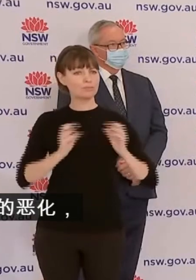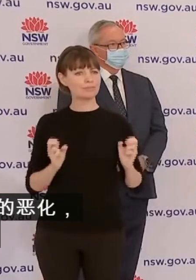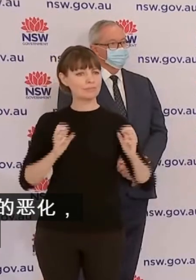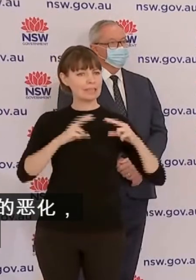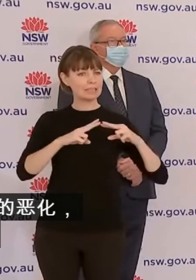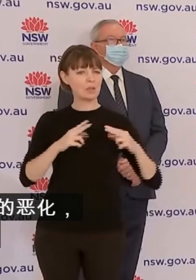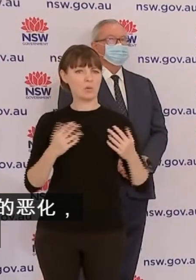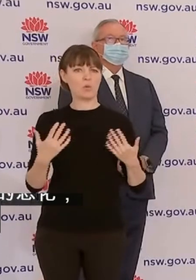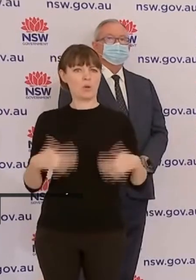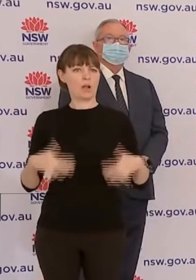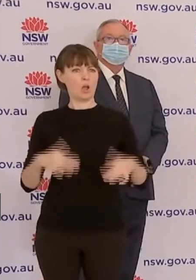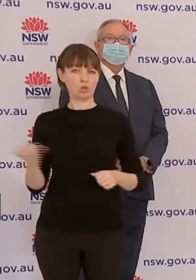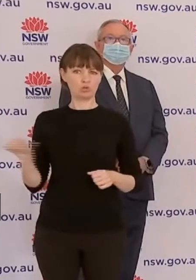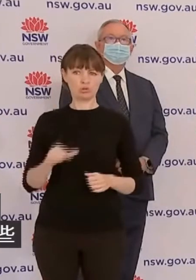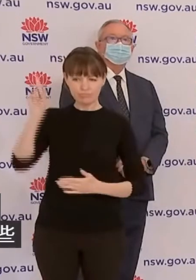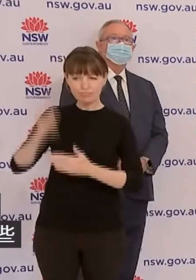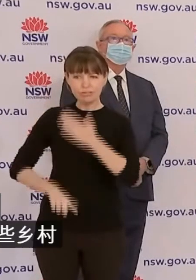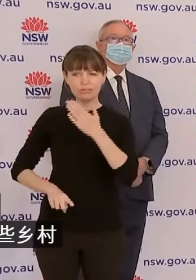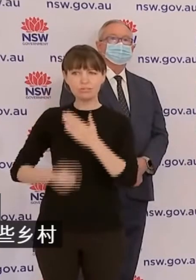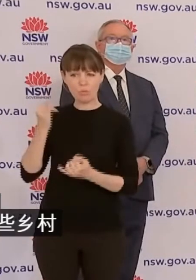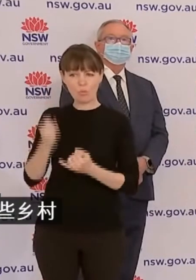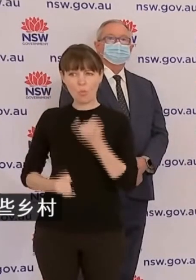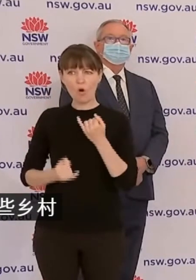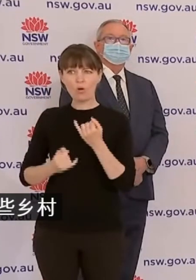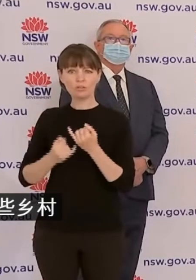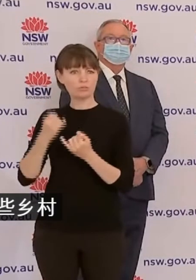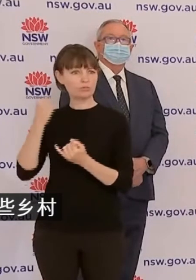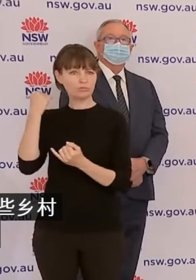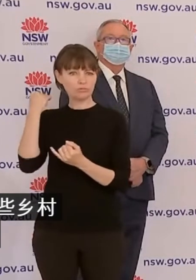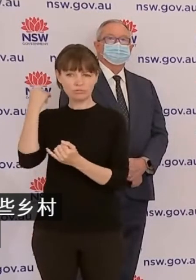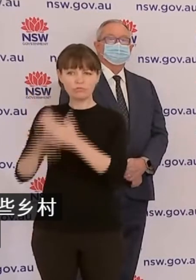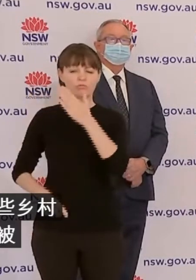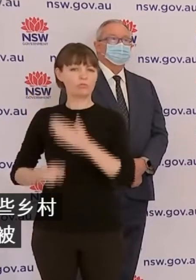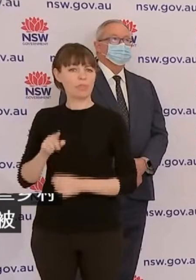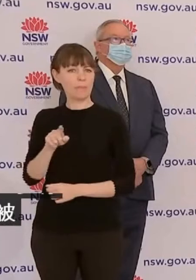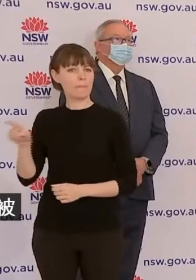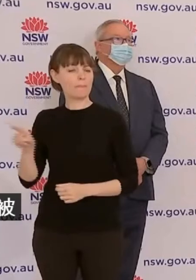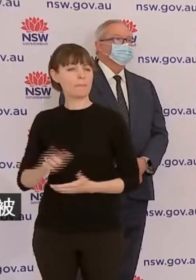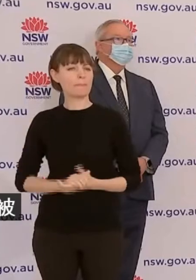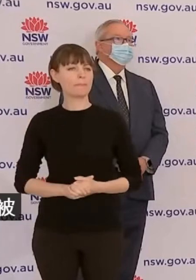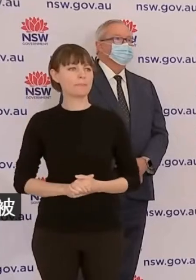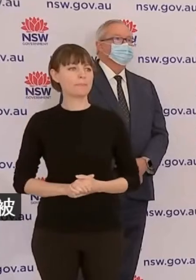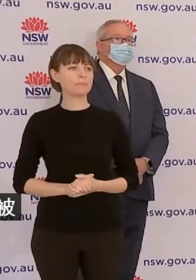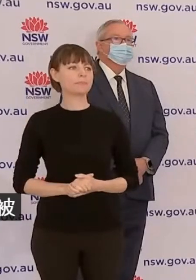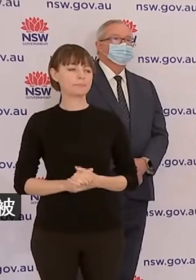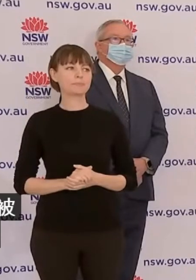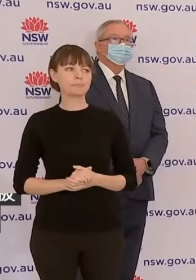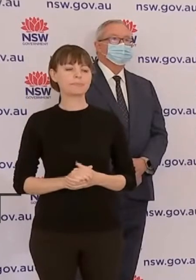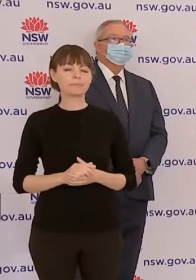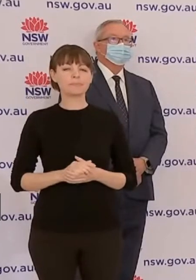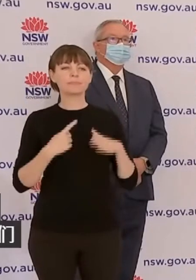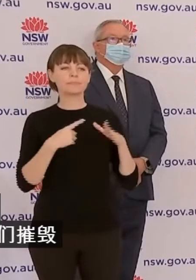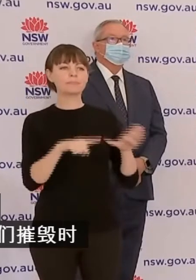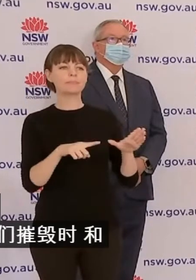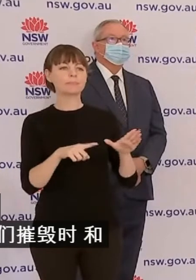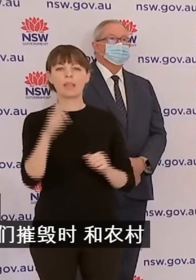when we've seen people in these country communities devastated by people travelling from Greater Sydney out into the